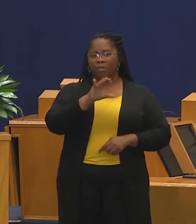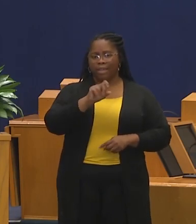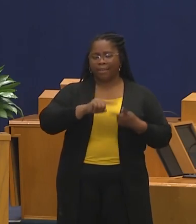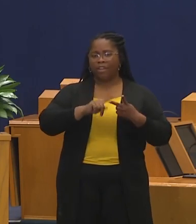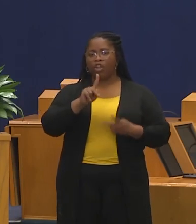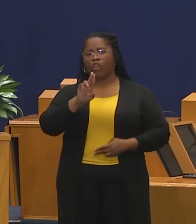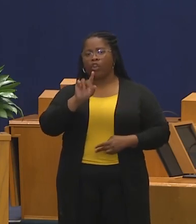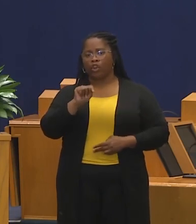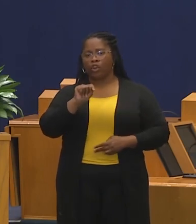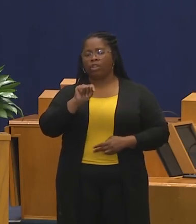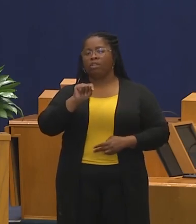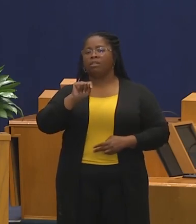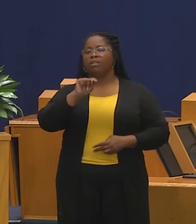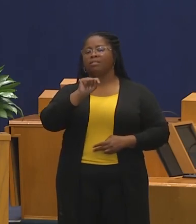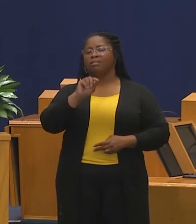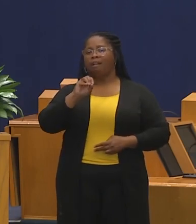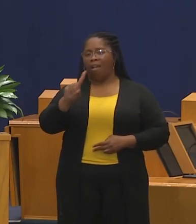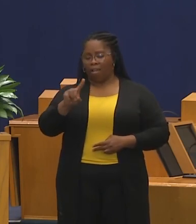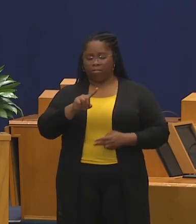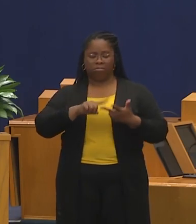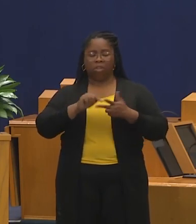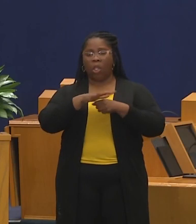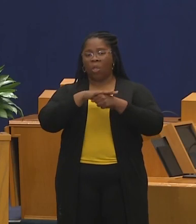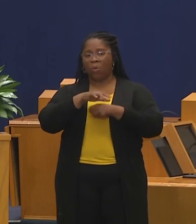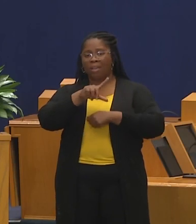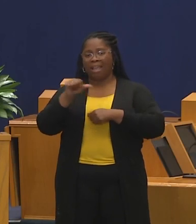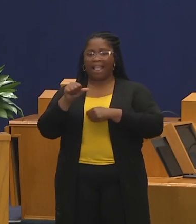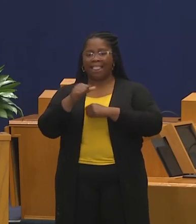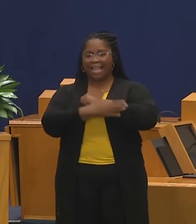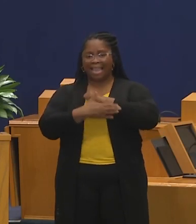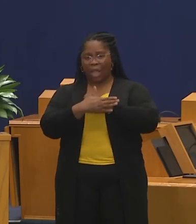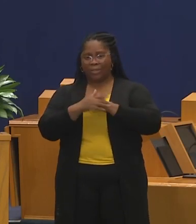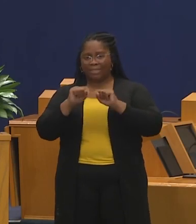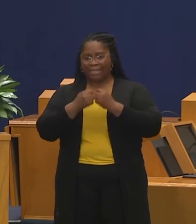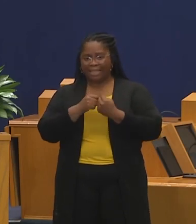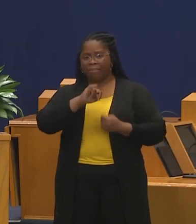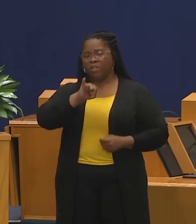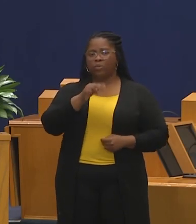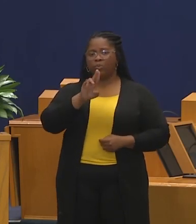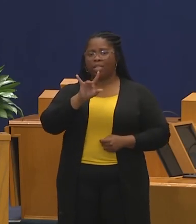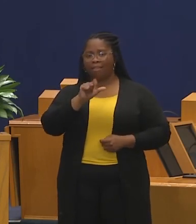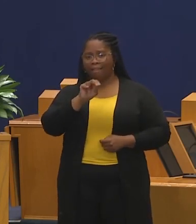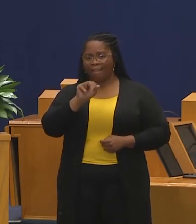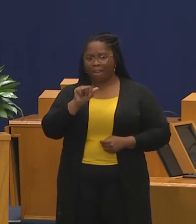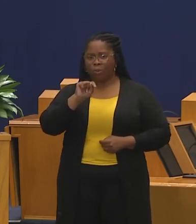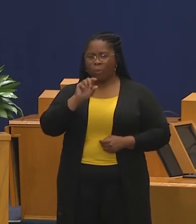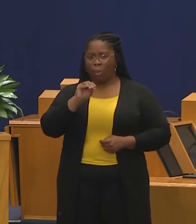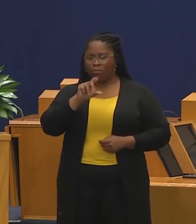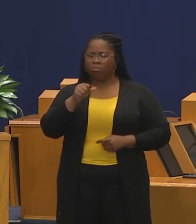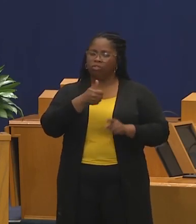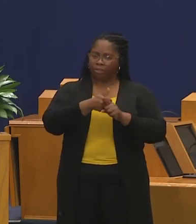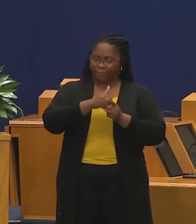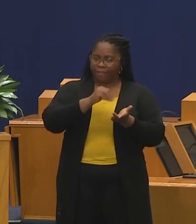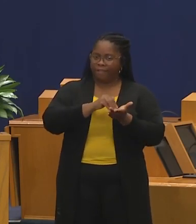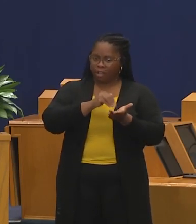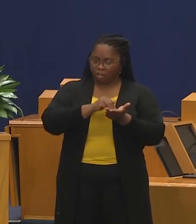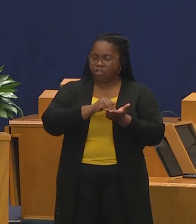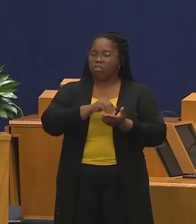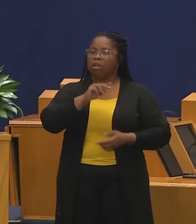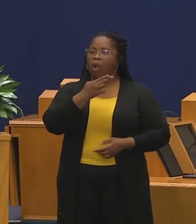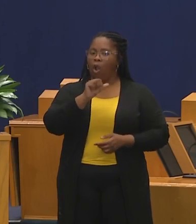Todd Graves, and to the local LA County modeling team, which includes Juliana Tolles, also a physician at Harbor UCLA Medical